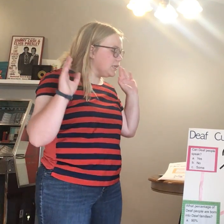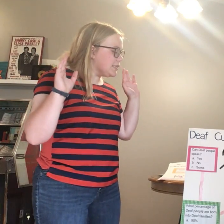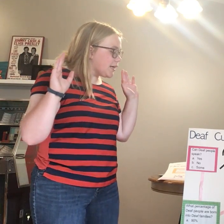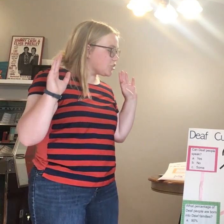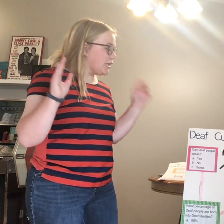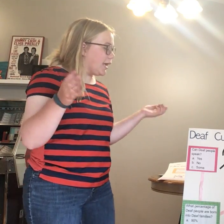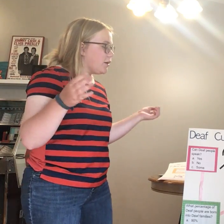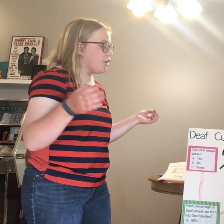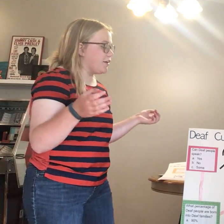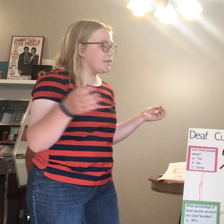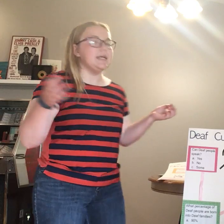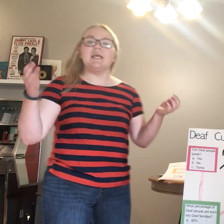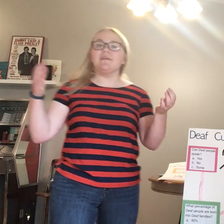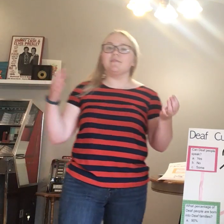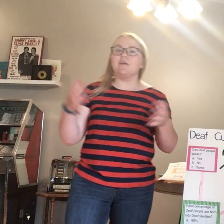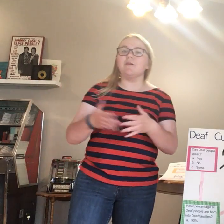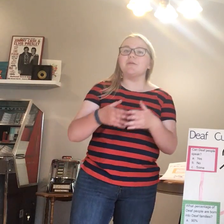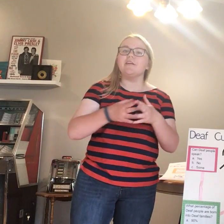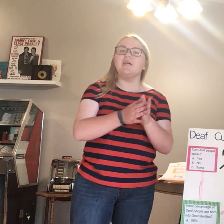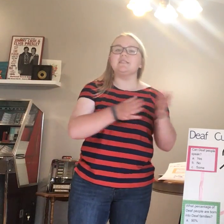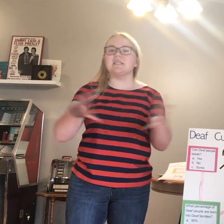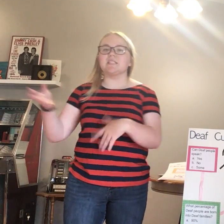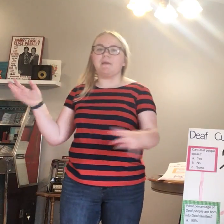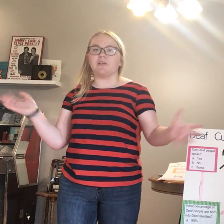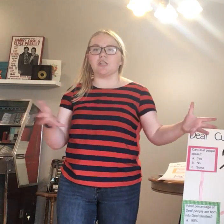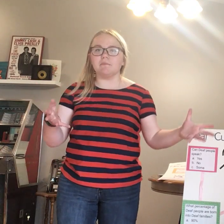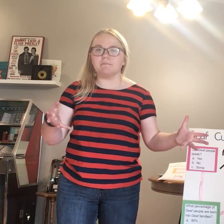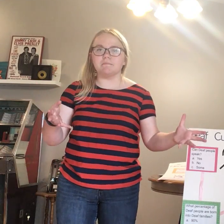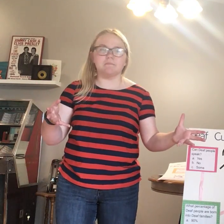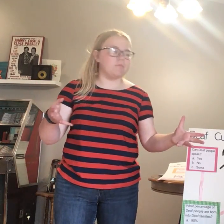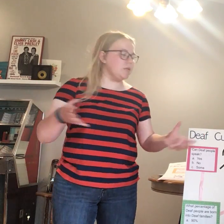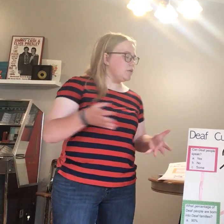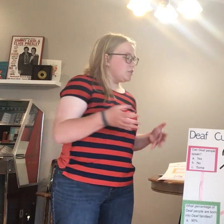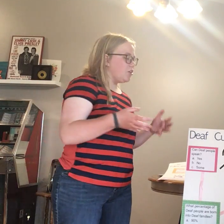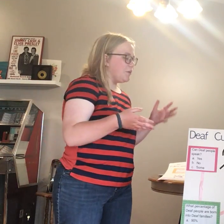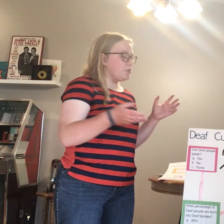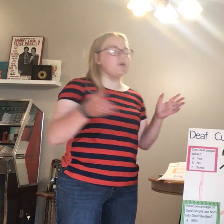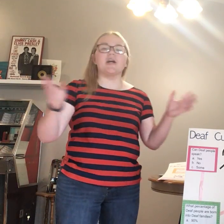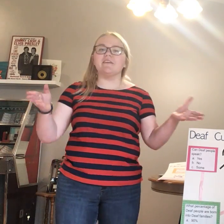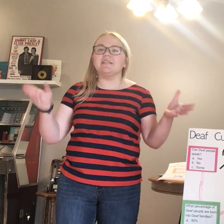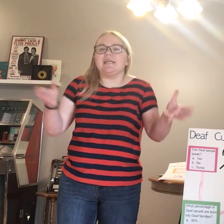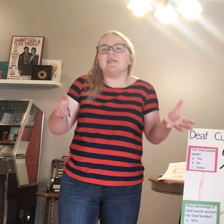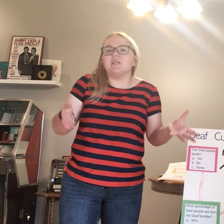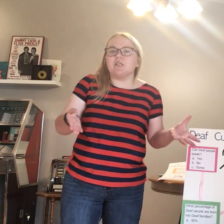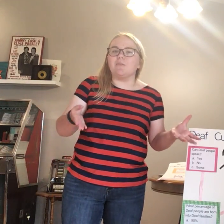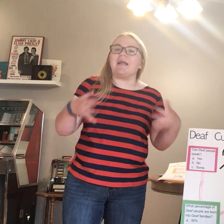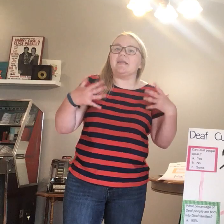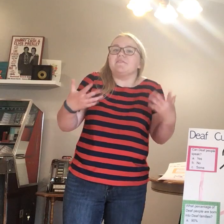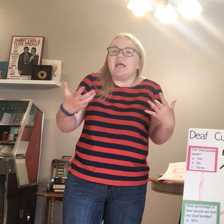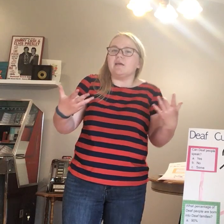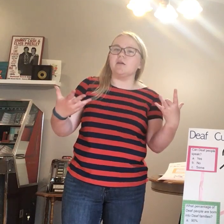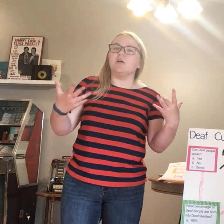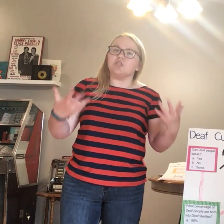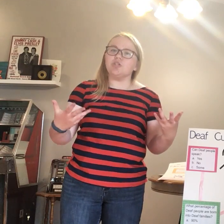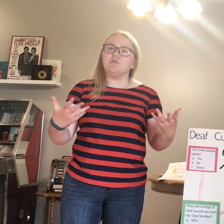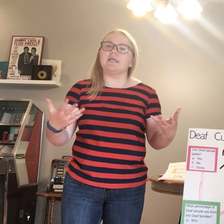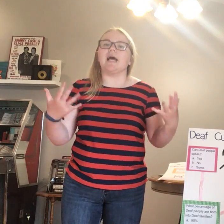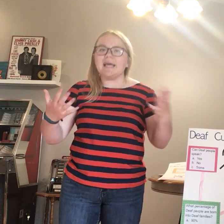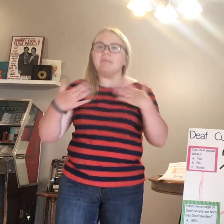it's actually A, hard of hearing. Remember, hearing loss is a spectrum. So people who are hard of hearing, they can hear a little bit. And if they choose, like I am